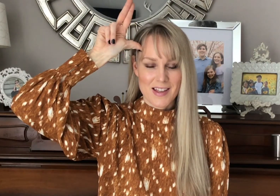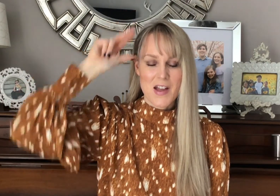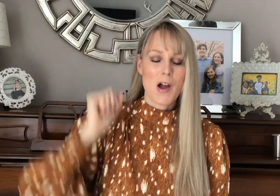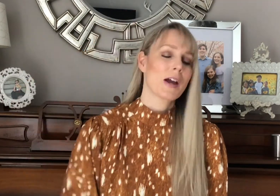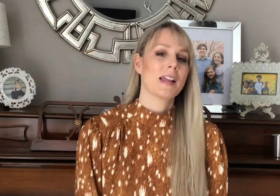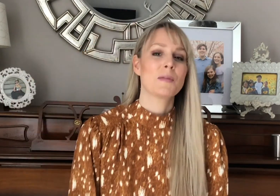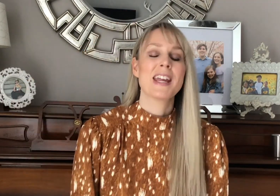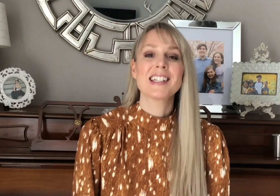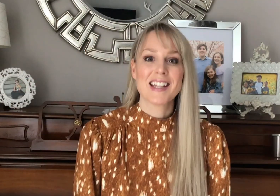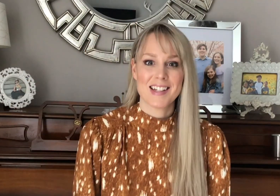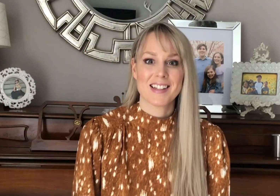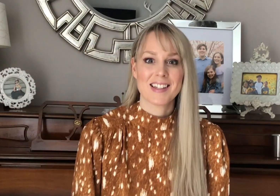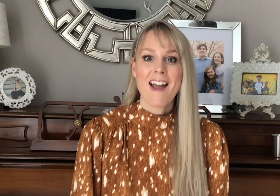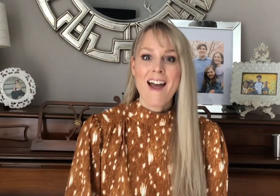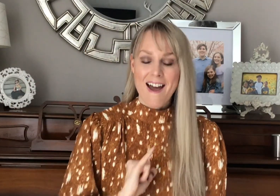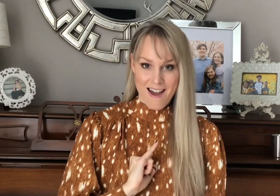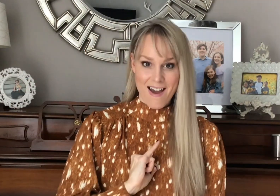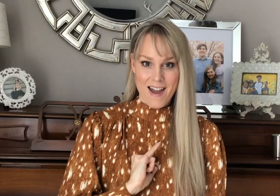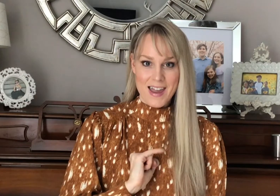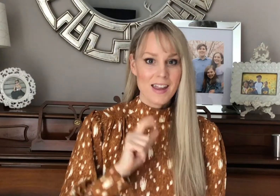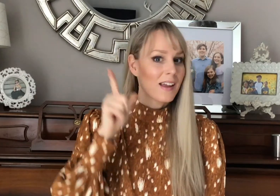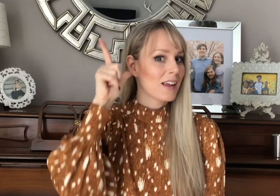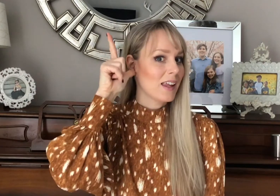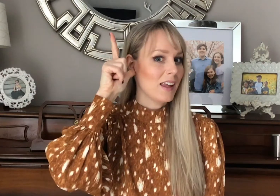All right, let's make a sentence. I hear